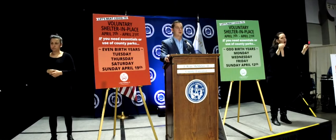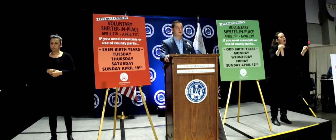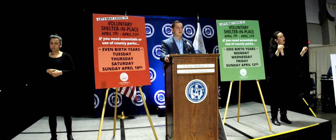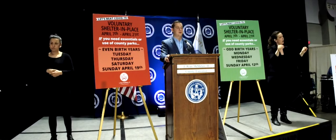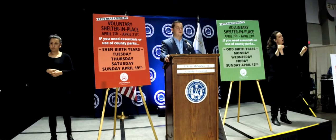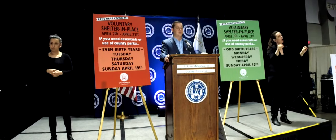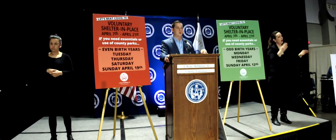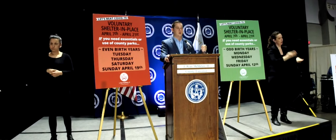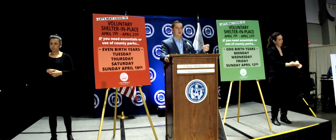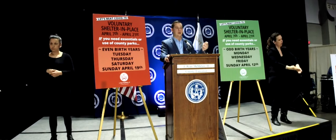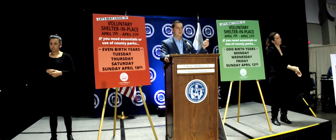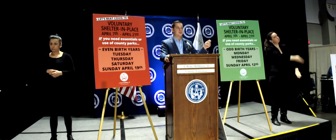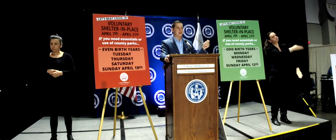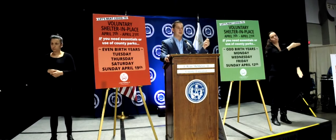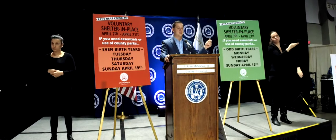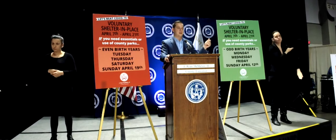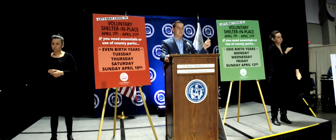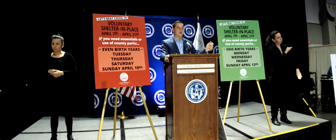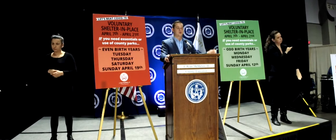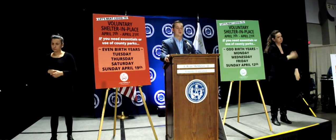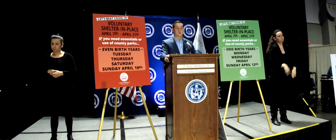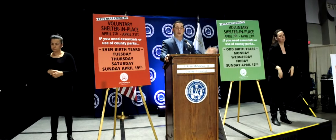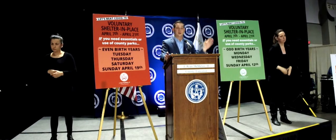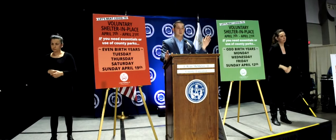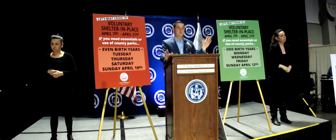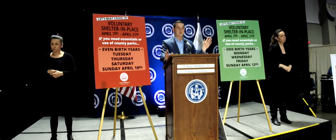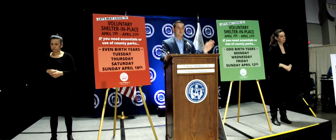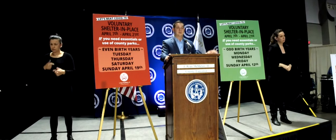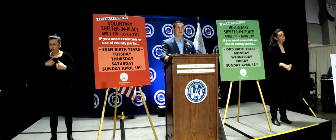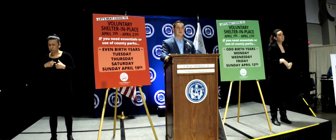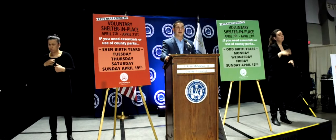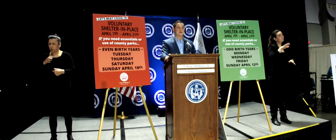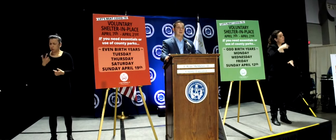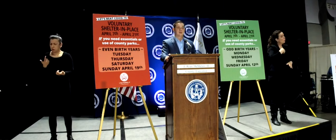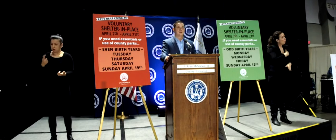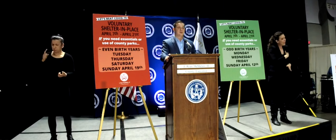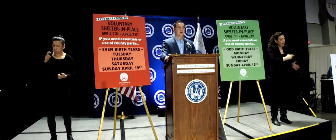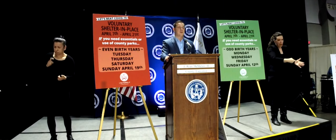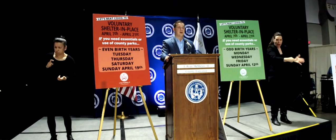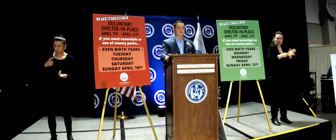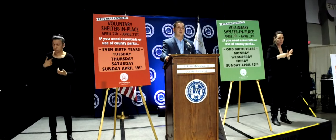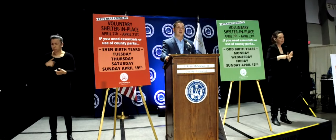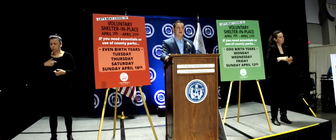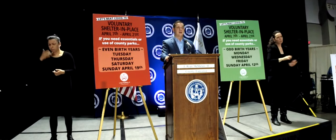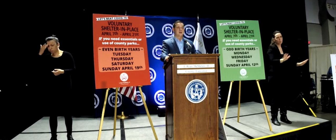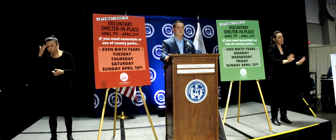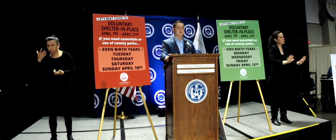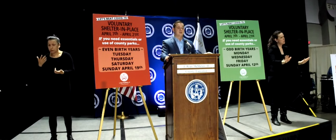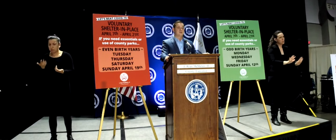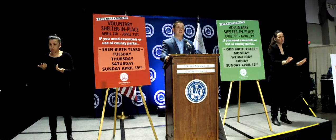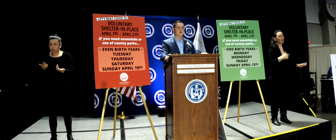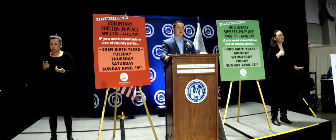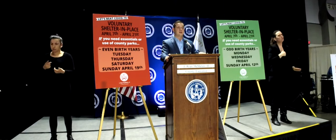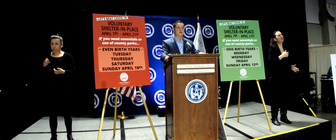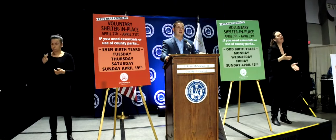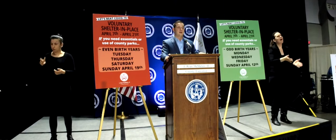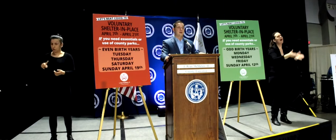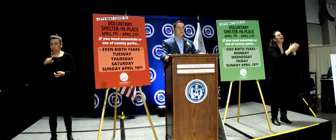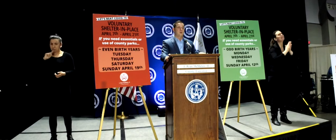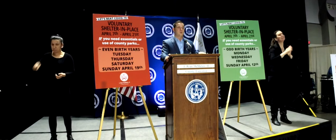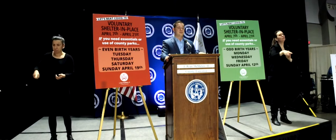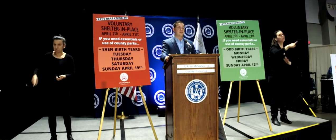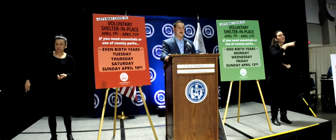senior. If I go early on this day, I can get my groceries. Okay, that's fine. This is all voluntary. If it doesn't meet a